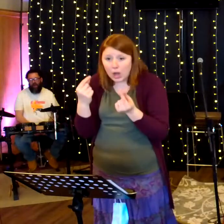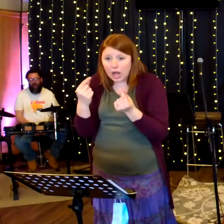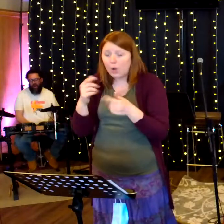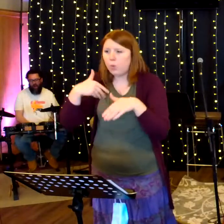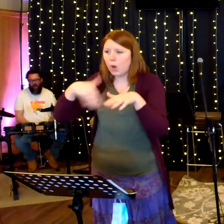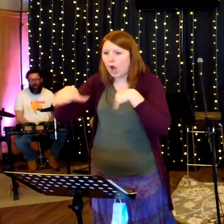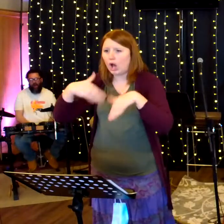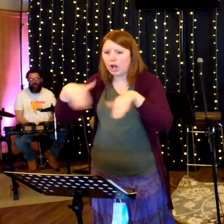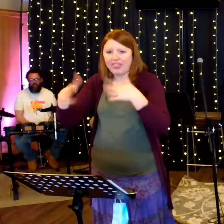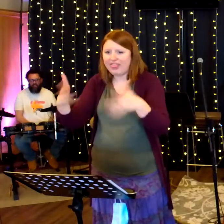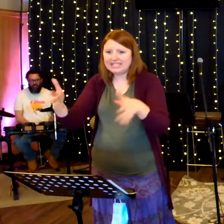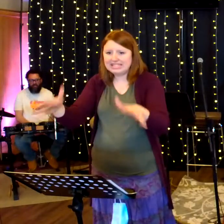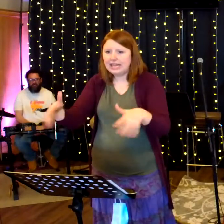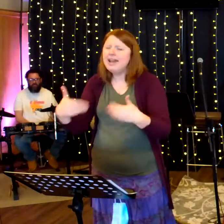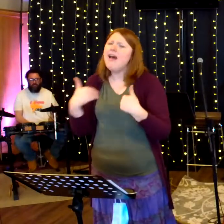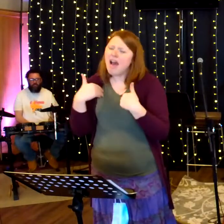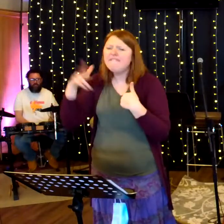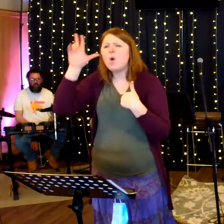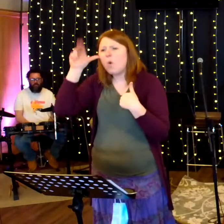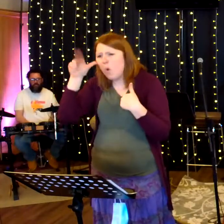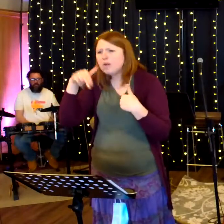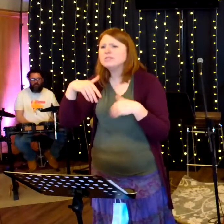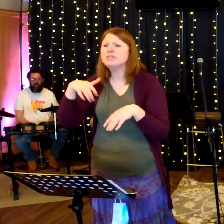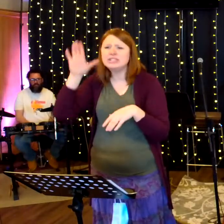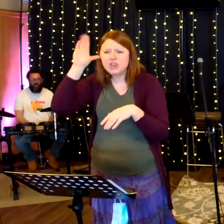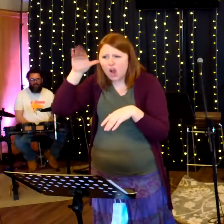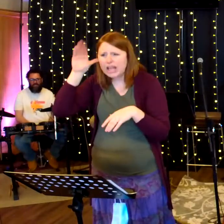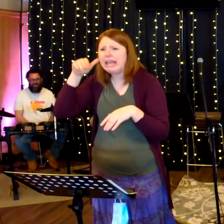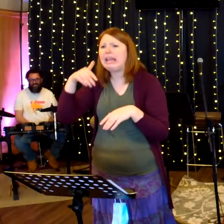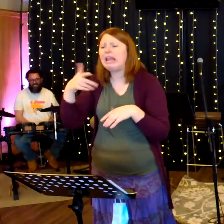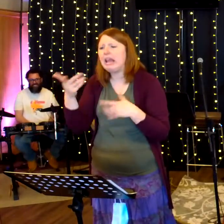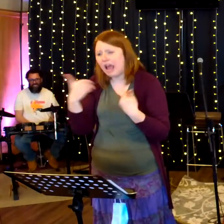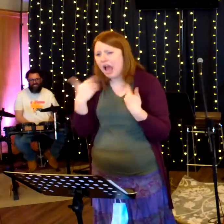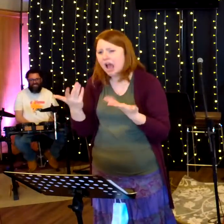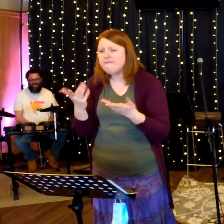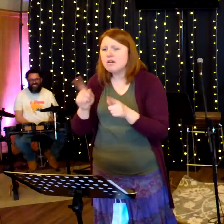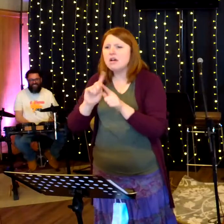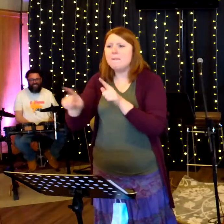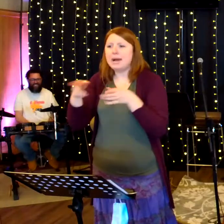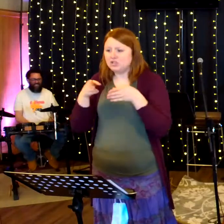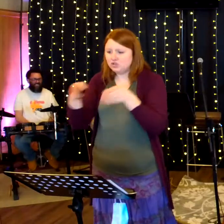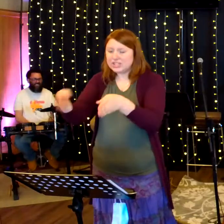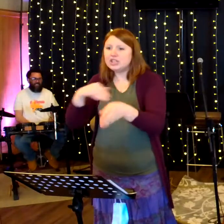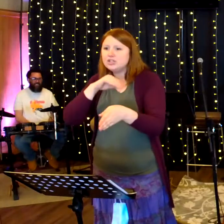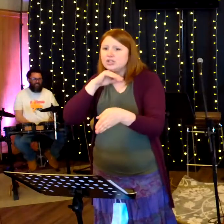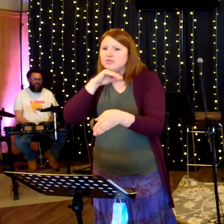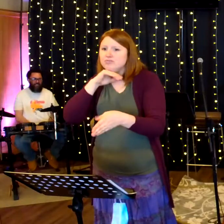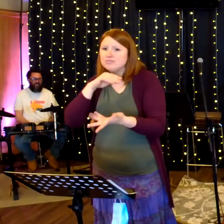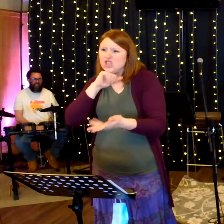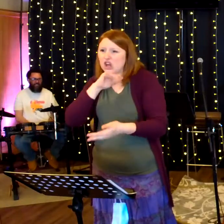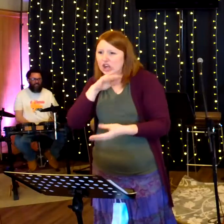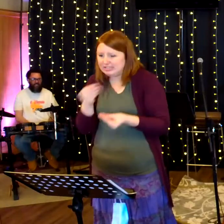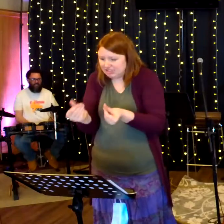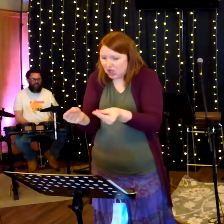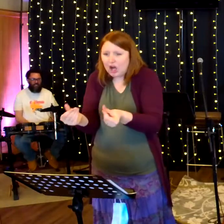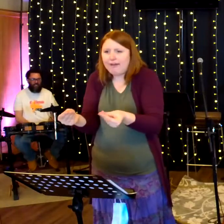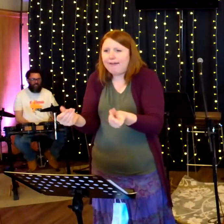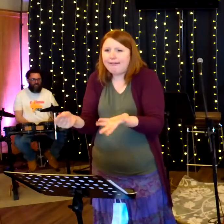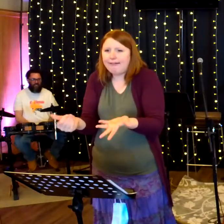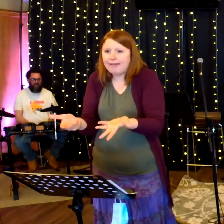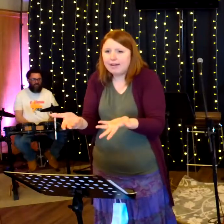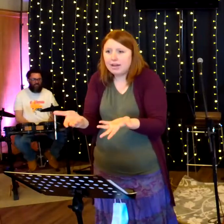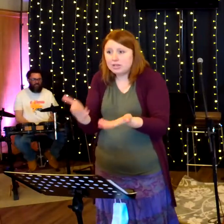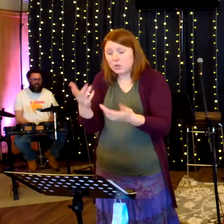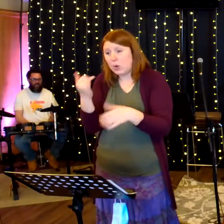walked everywhere. There were horses and donkeys and all of that, but all the streets were dirt, right? So your feet, you're